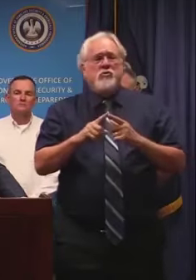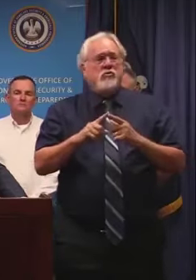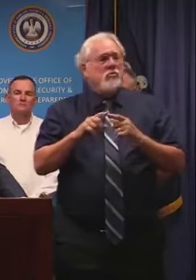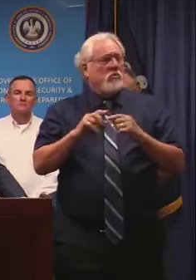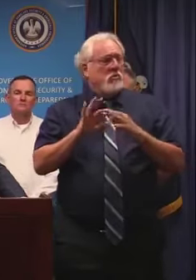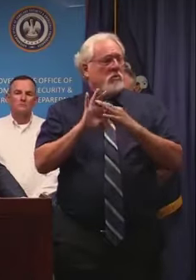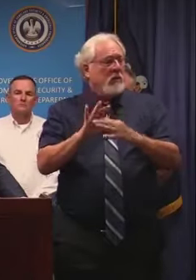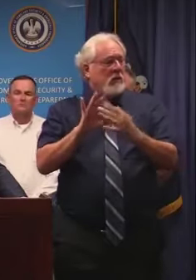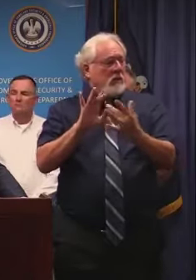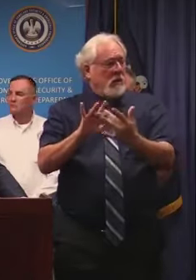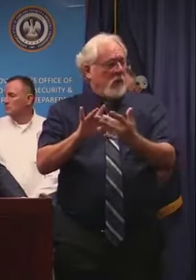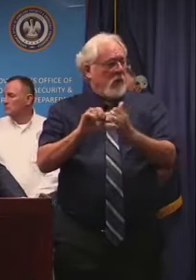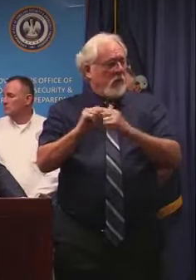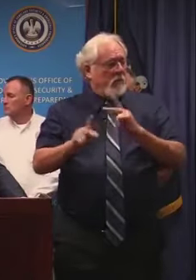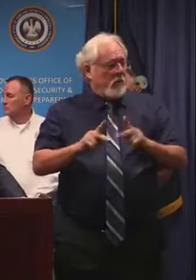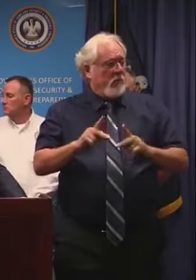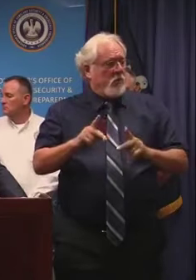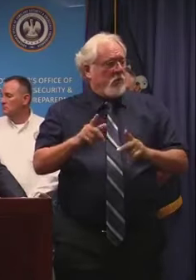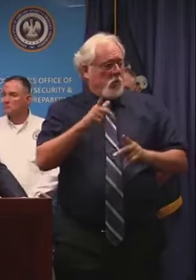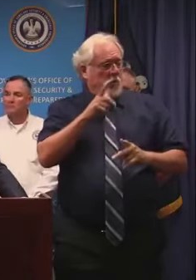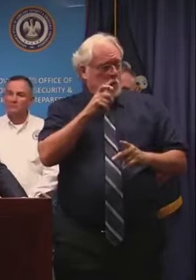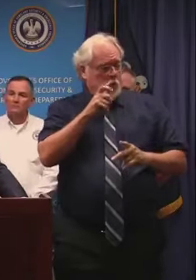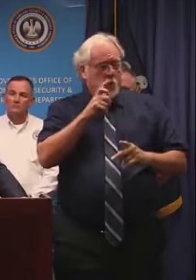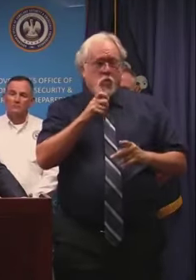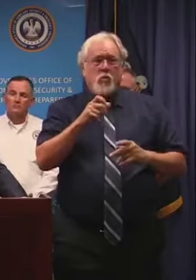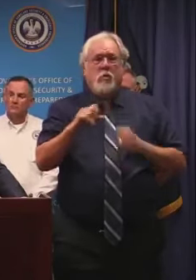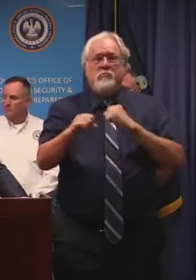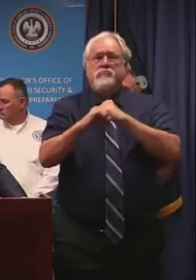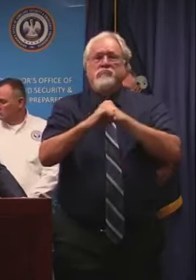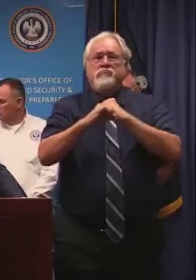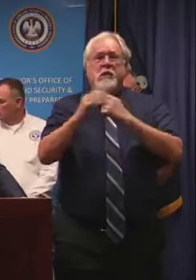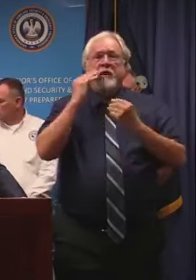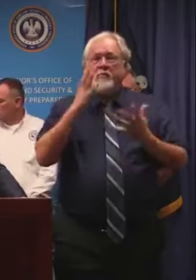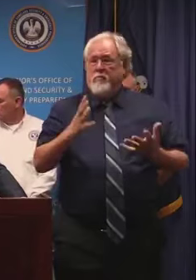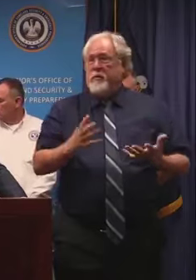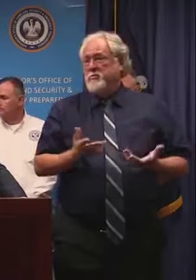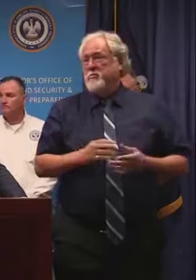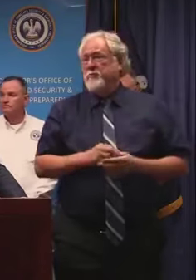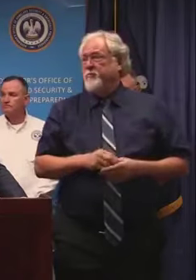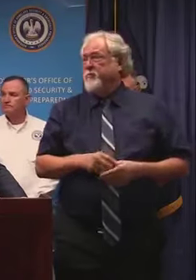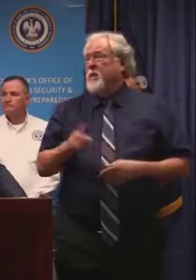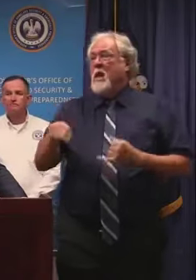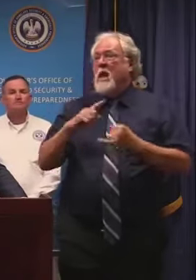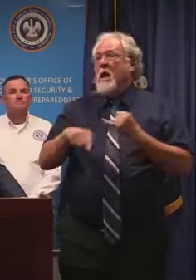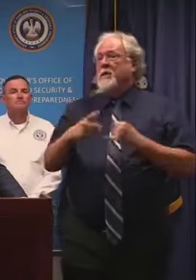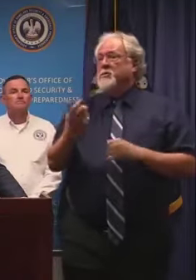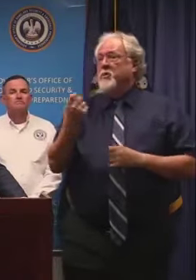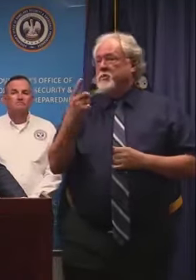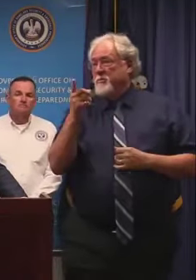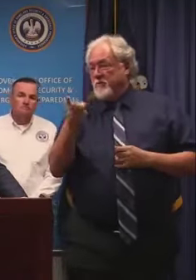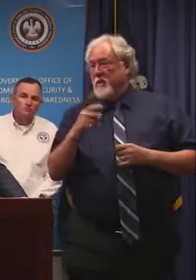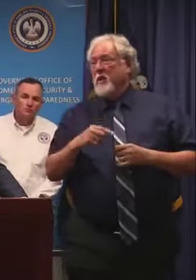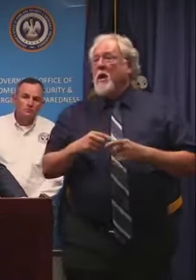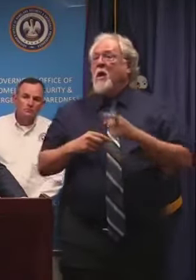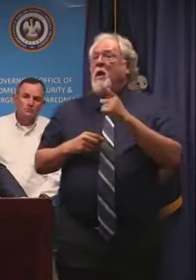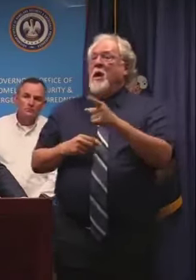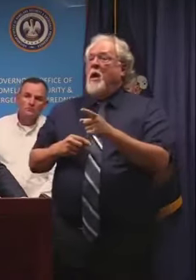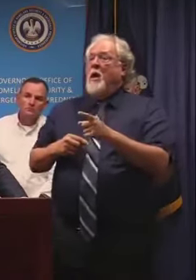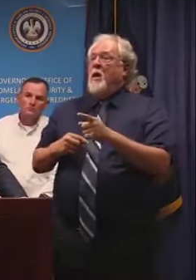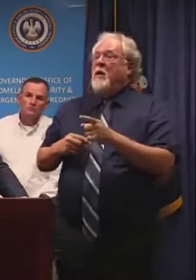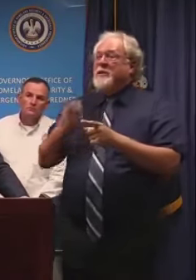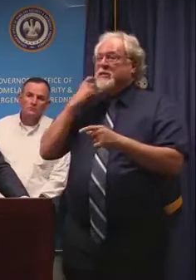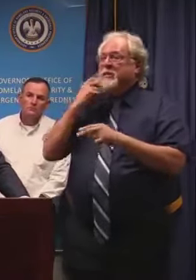touch with individuals who are going to be putting out information that will be very important to you. One last question. Yes, sir. Hi. I mean, you